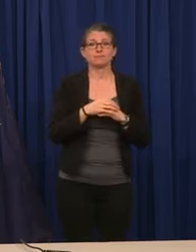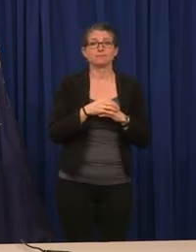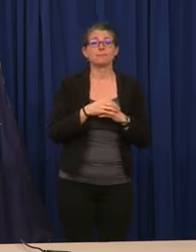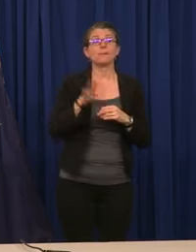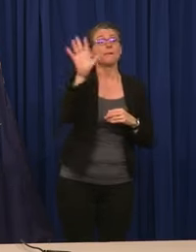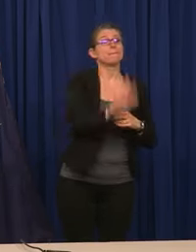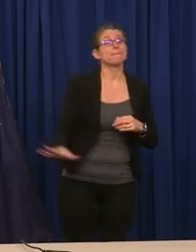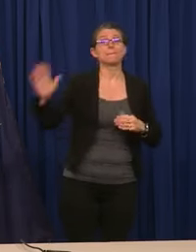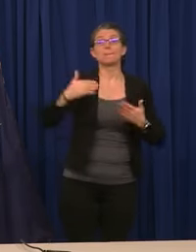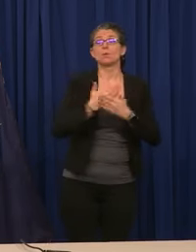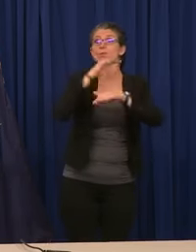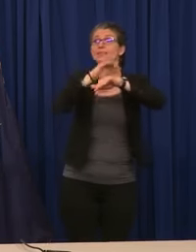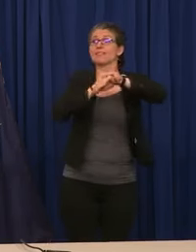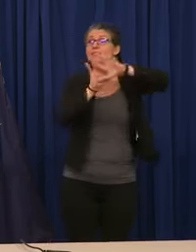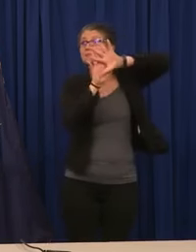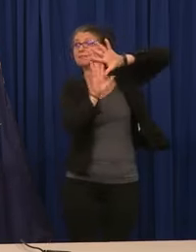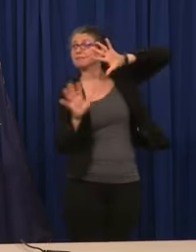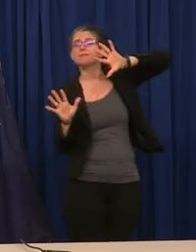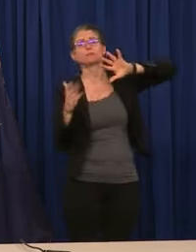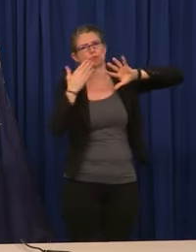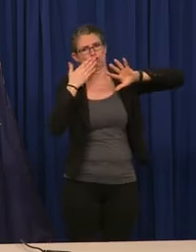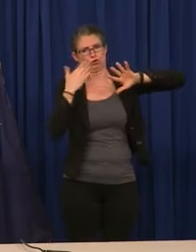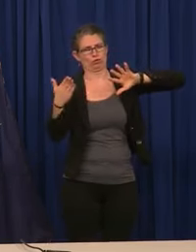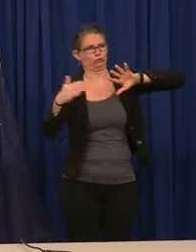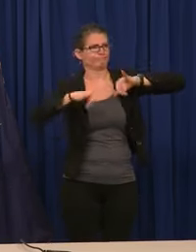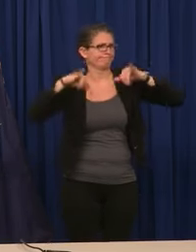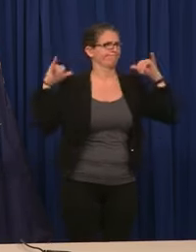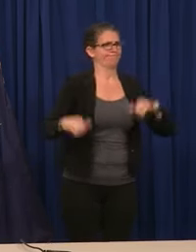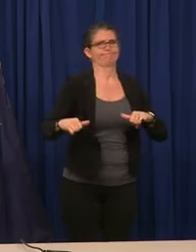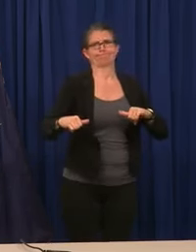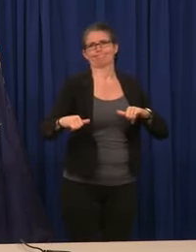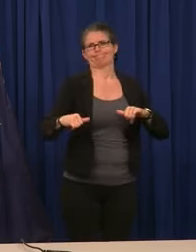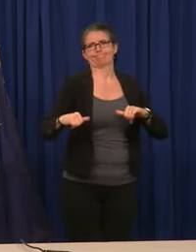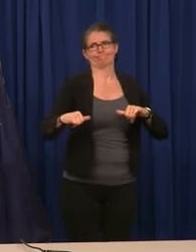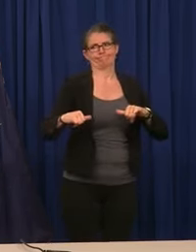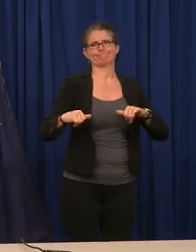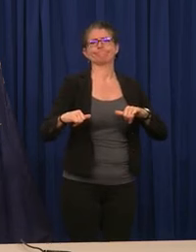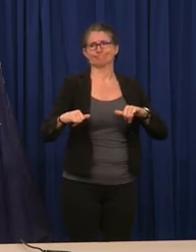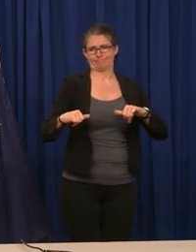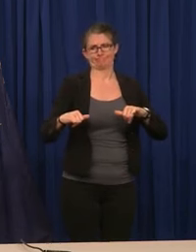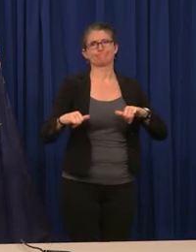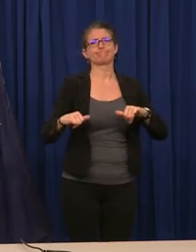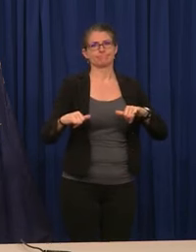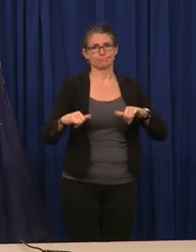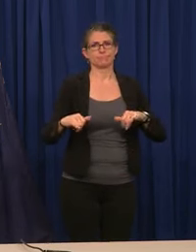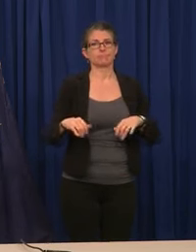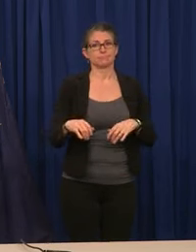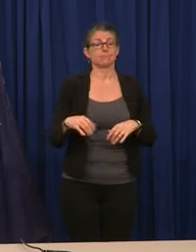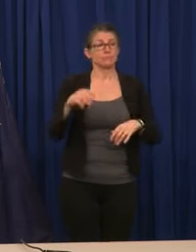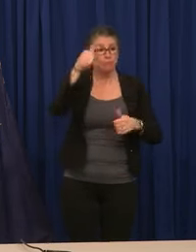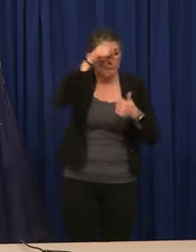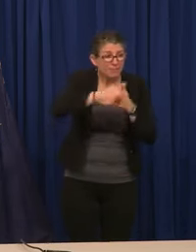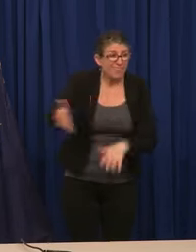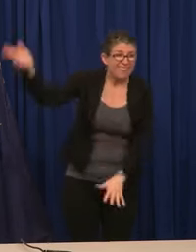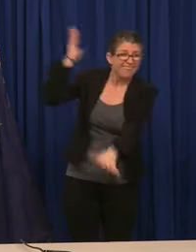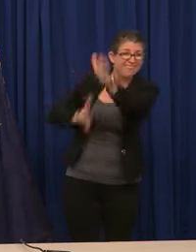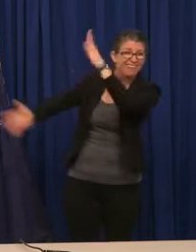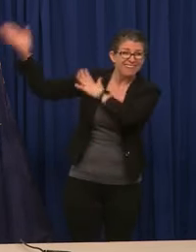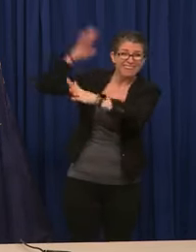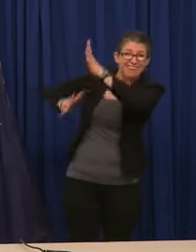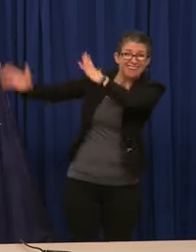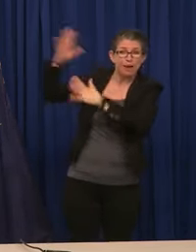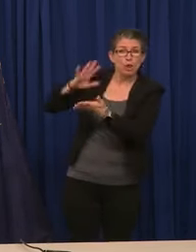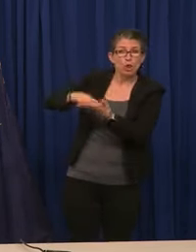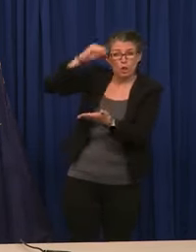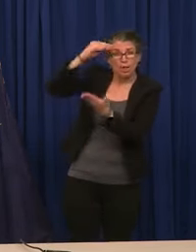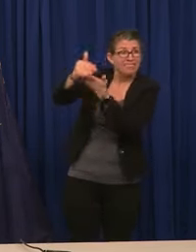But to recap, we do know that physical distancing has been engaged in. People are taking the governor's